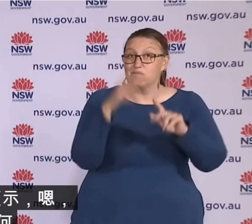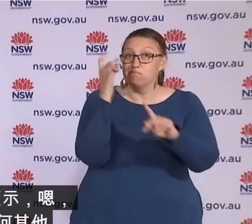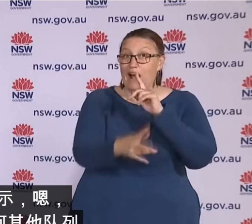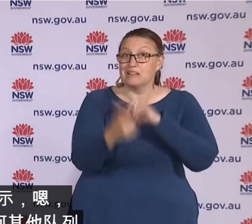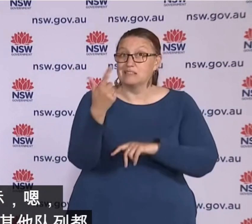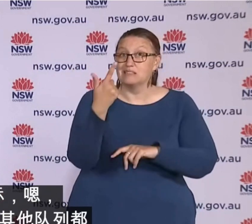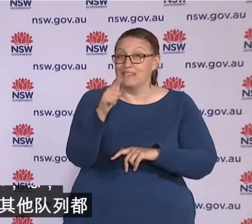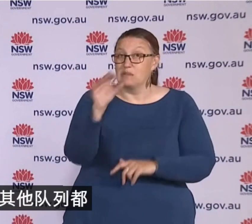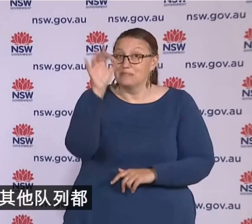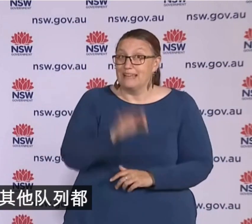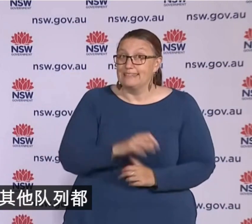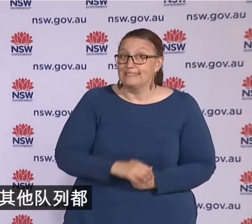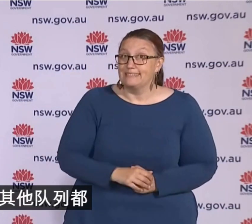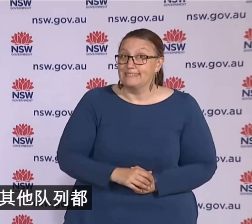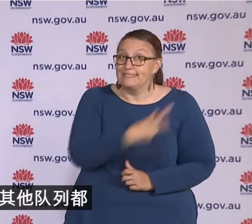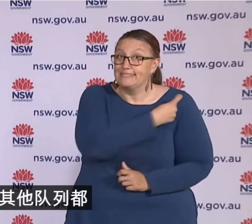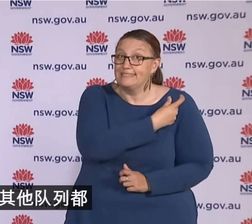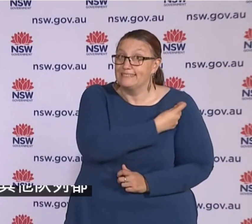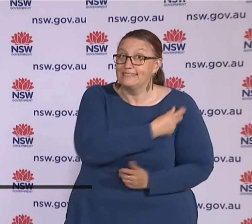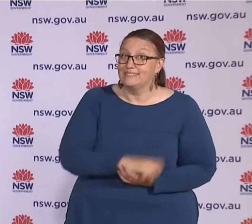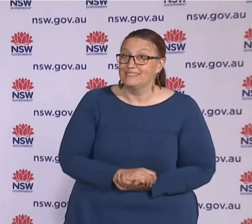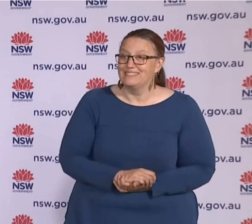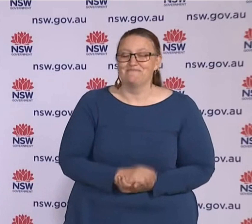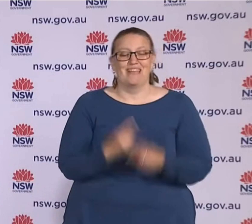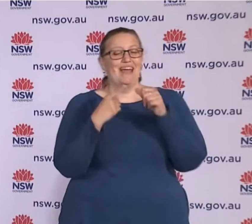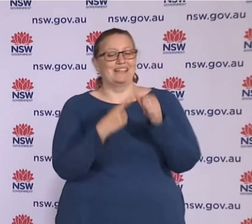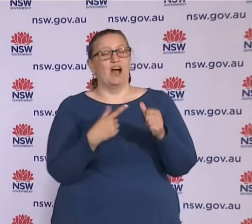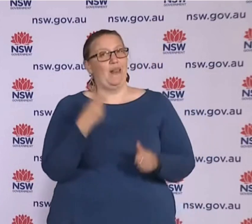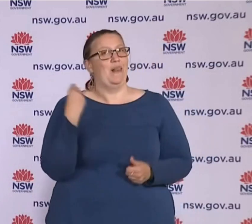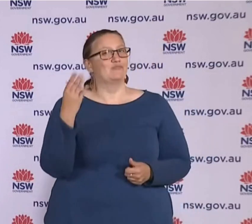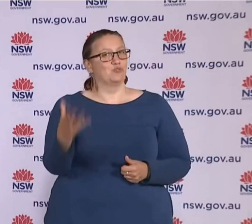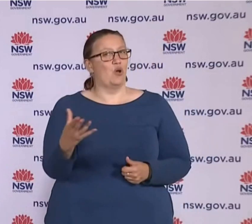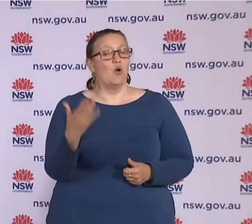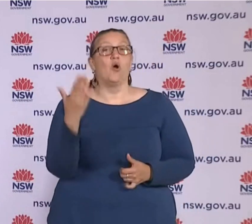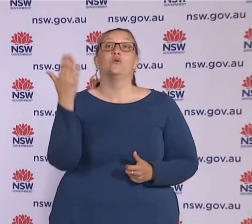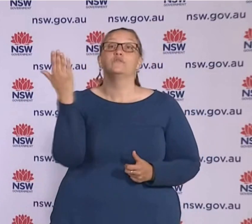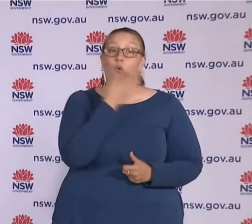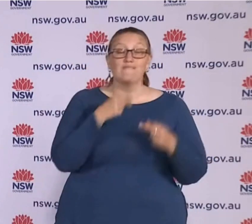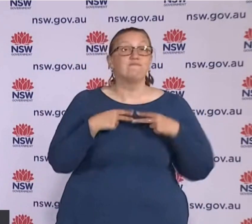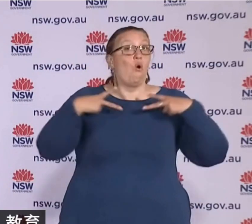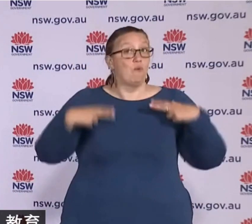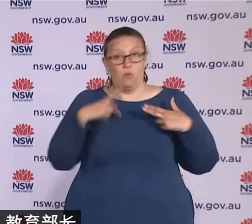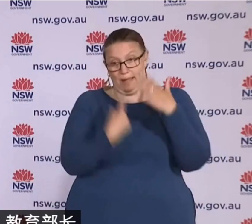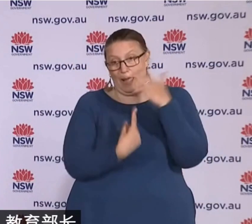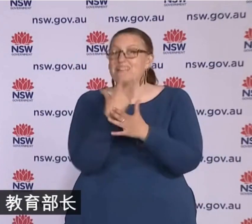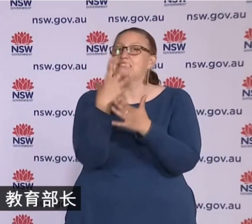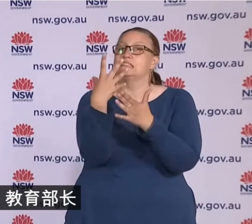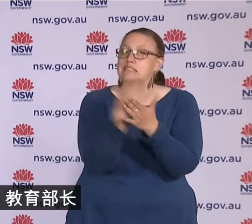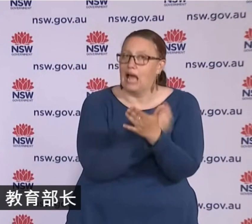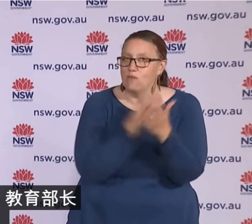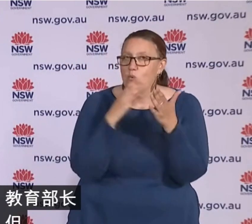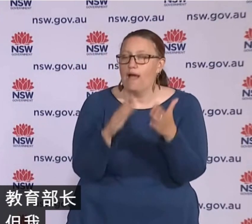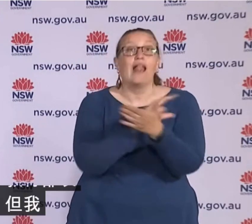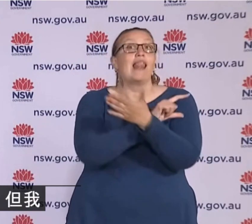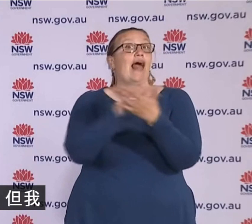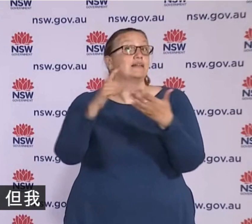Year 12 cohort, more than any other, deserves to have a good end-of-year celebration. They will occur in a safe way, and the Education Minister will have more to